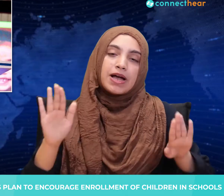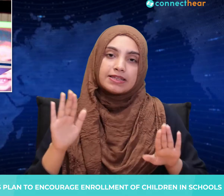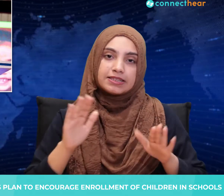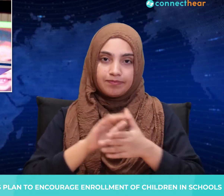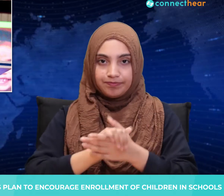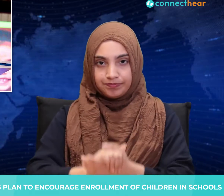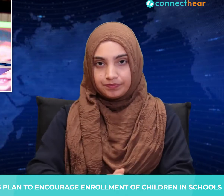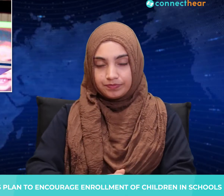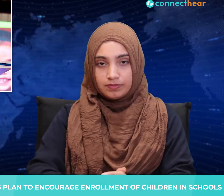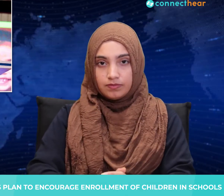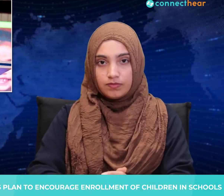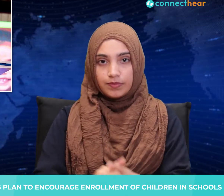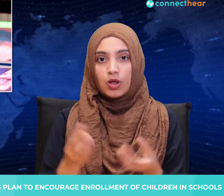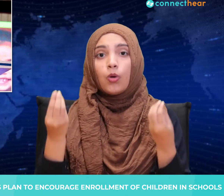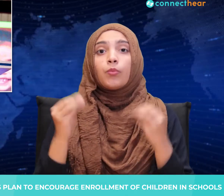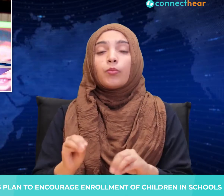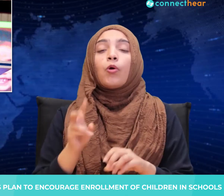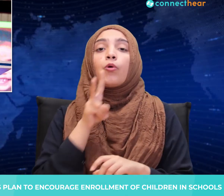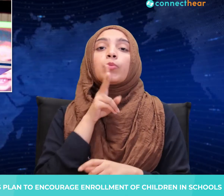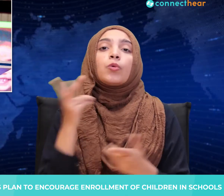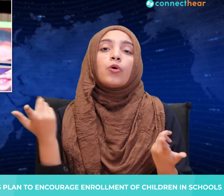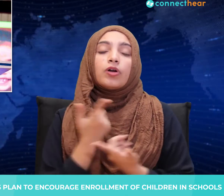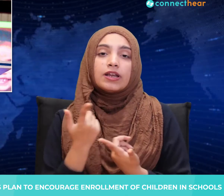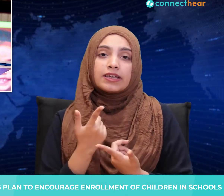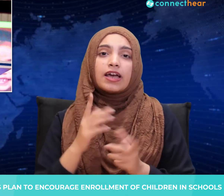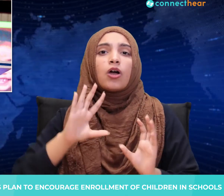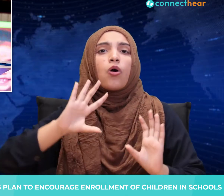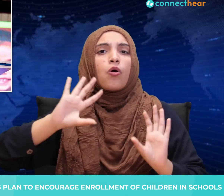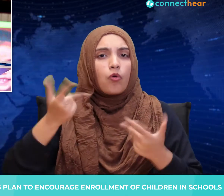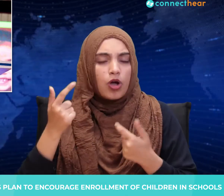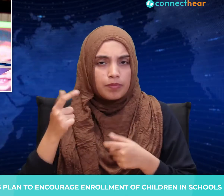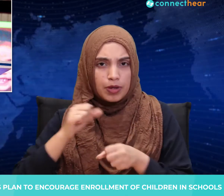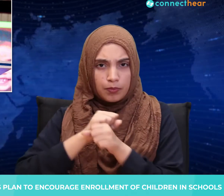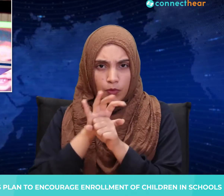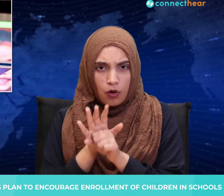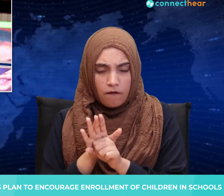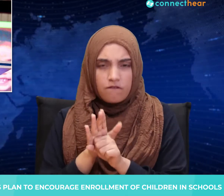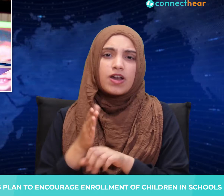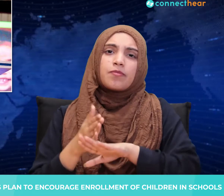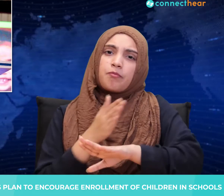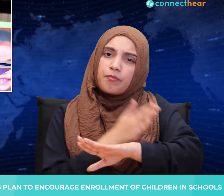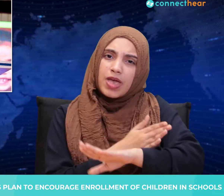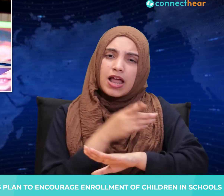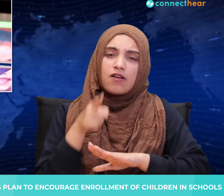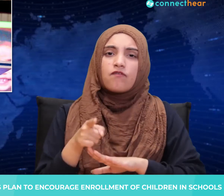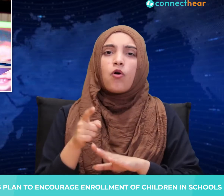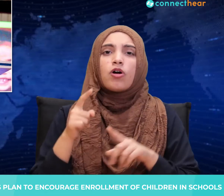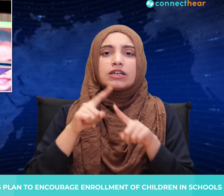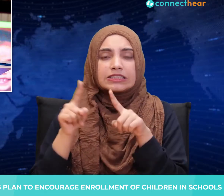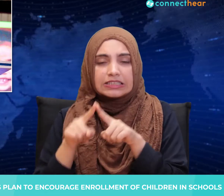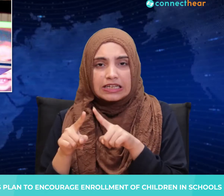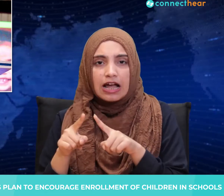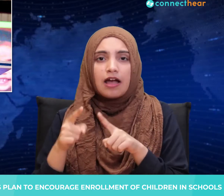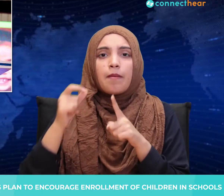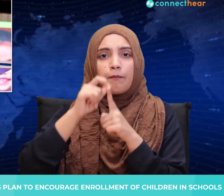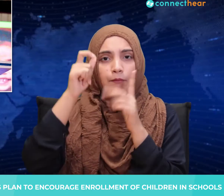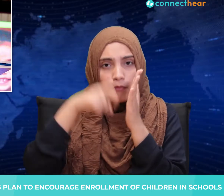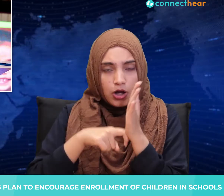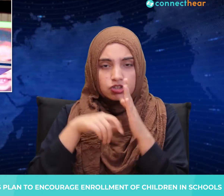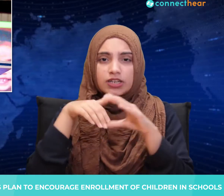Dr. Sania noted that as part of the post-COVID Ehsaas strategy, Ehsaas education stipends